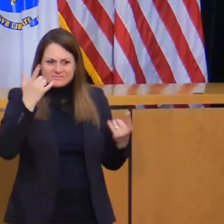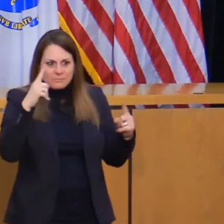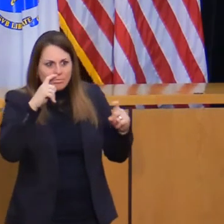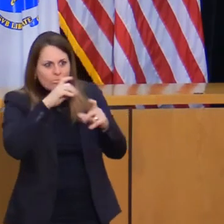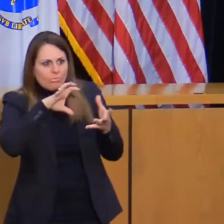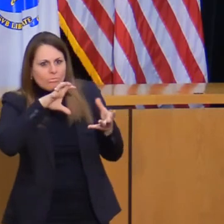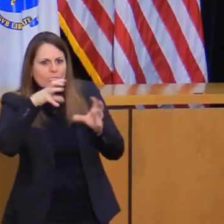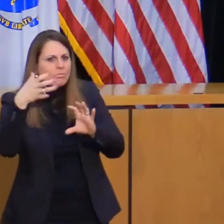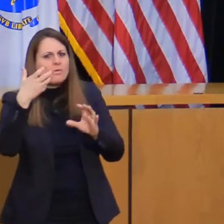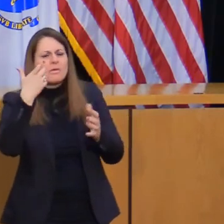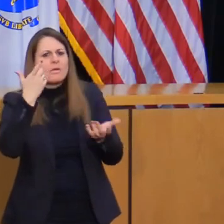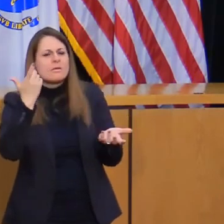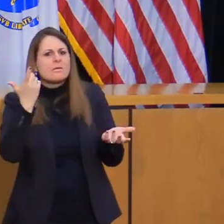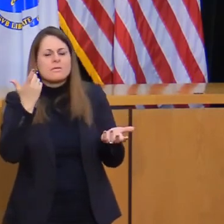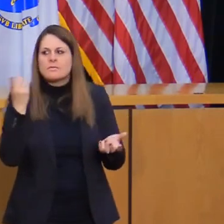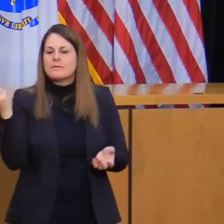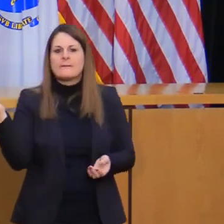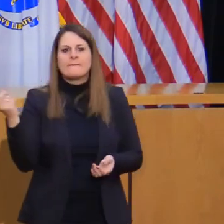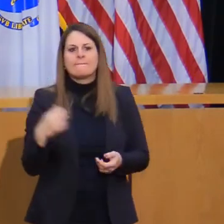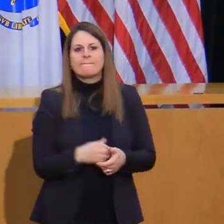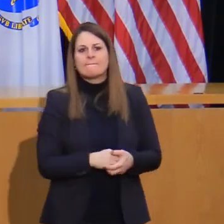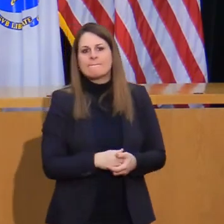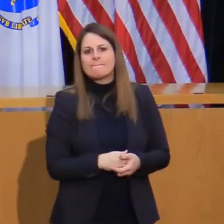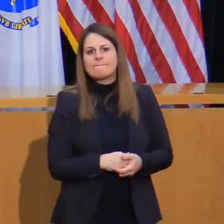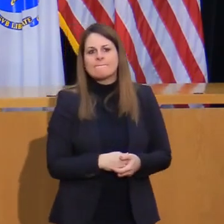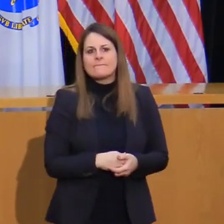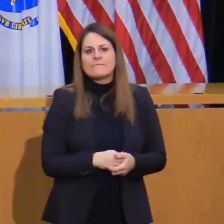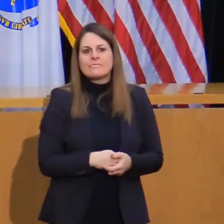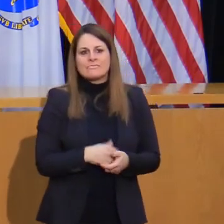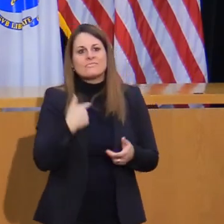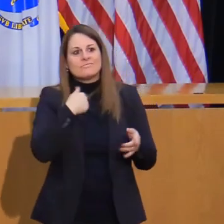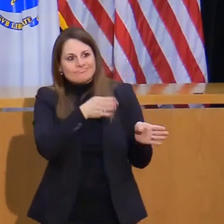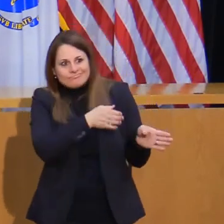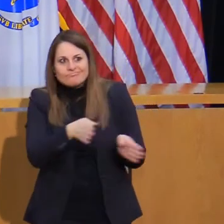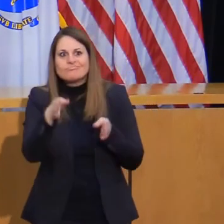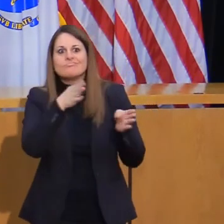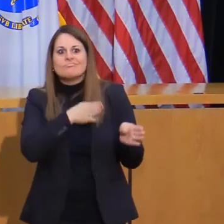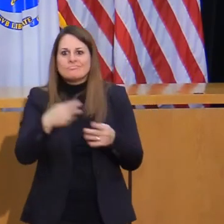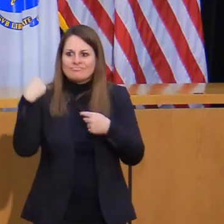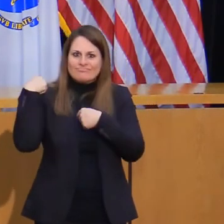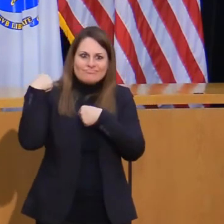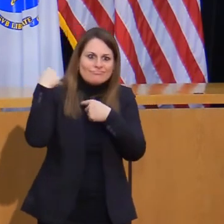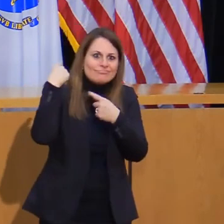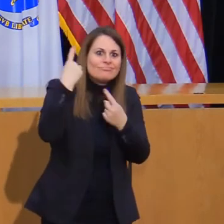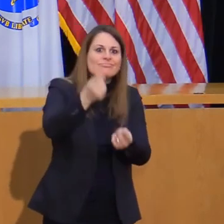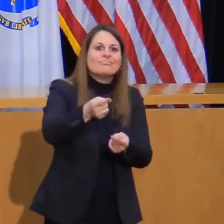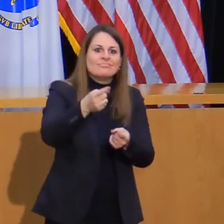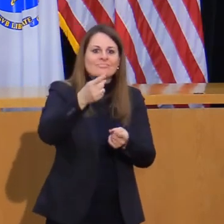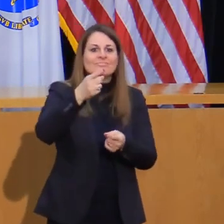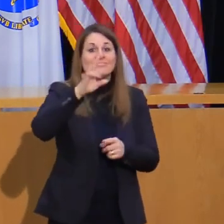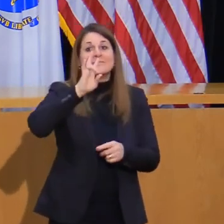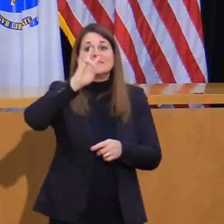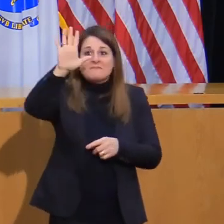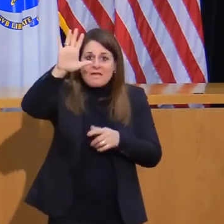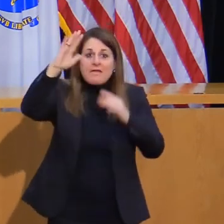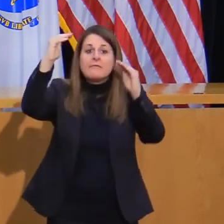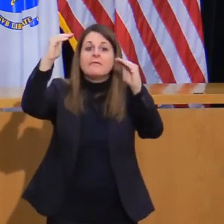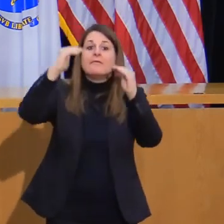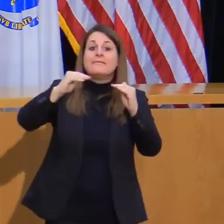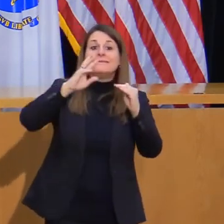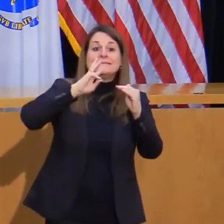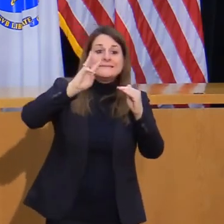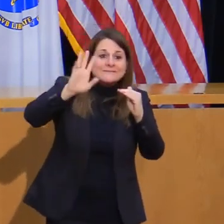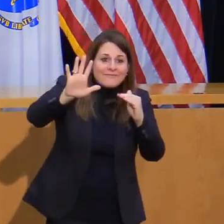where we want to go to? This has been, as we continue to roll out the vaccination program, we always knew that there would